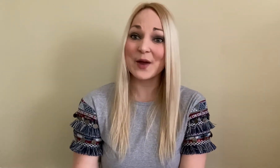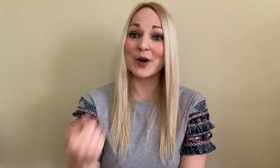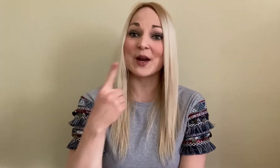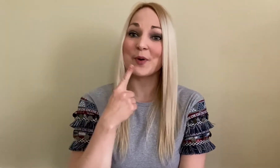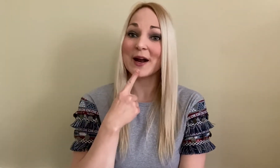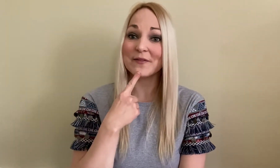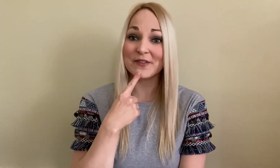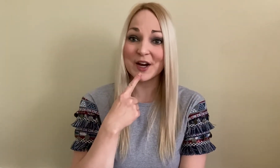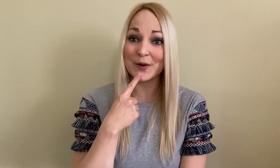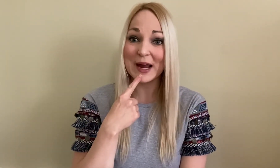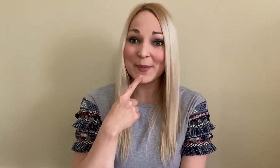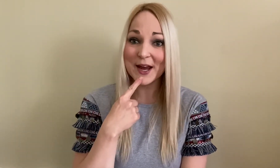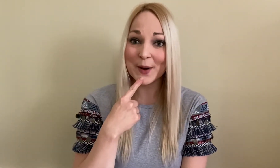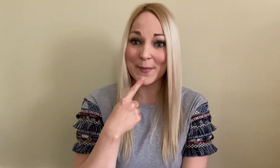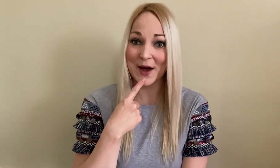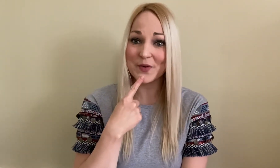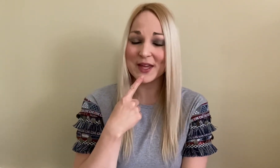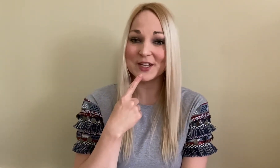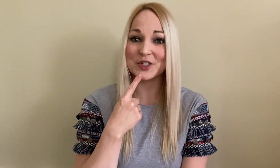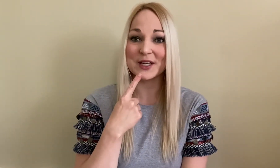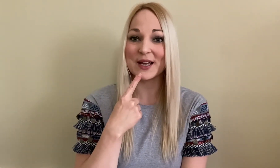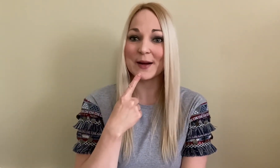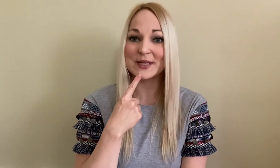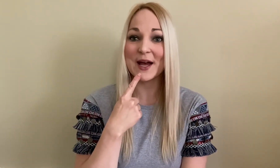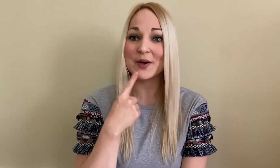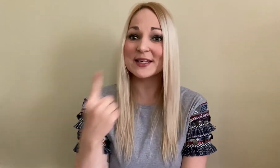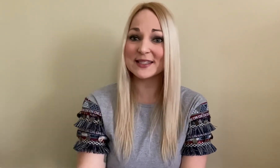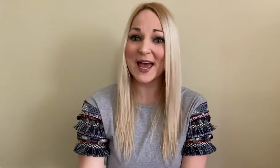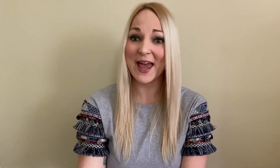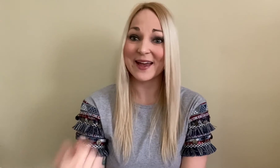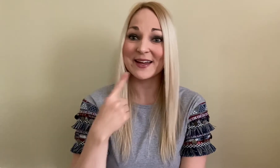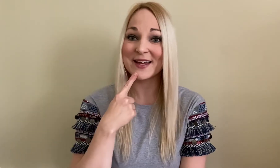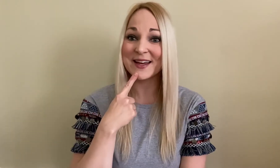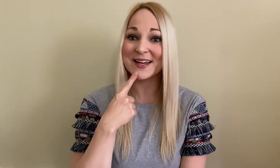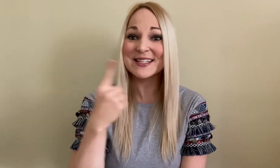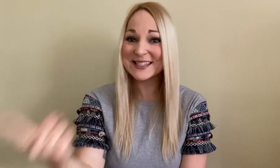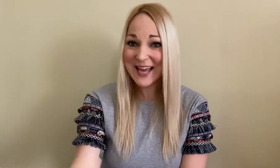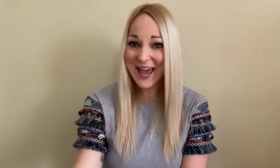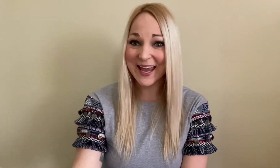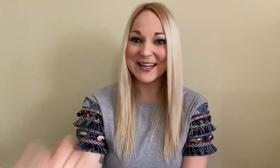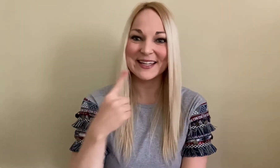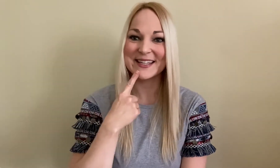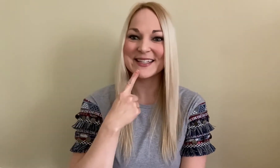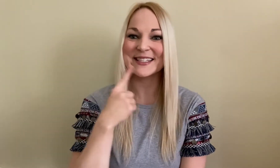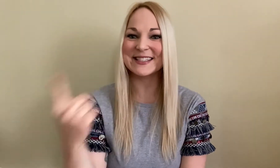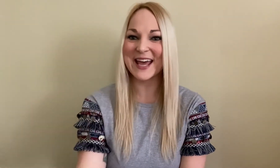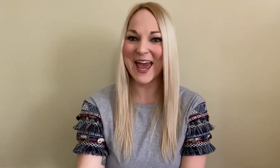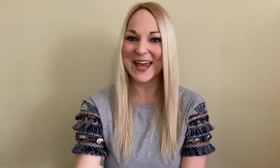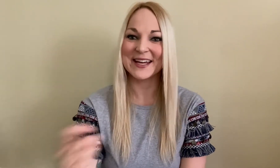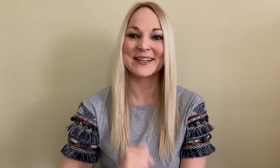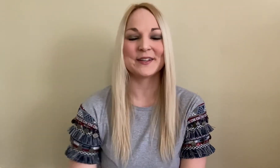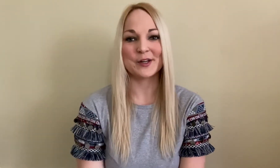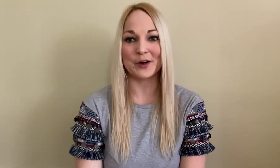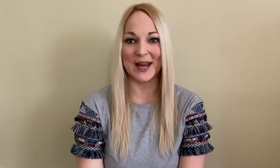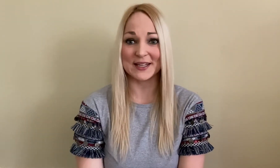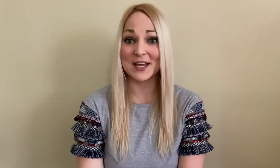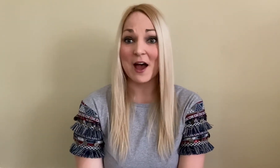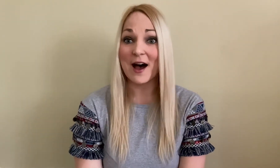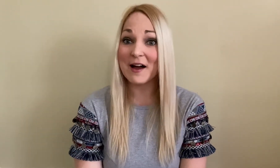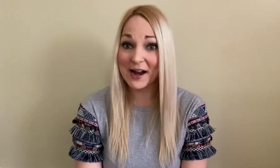gonna put our finger right by our mouth and it's just gonna come down, say. Say, say. Great. All right, we're